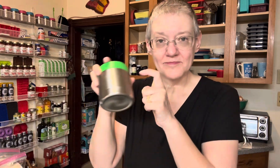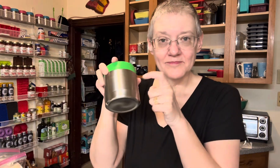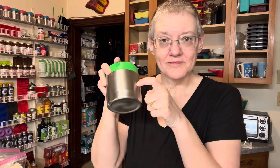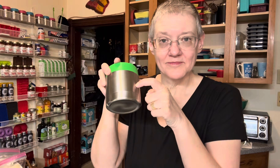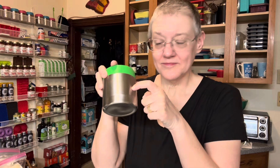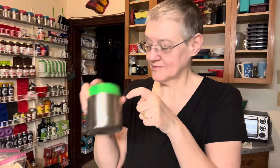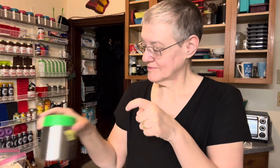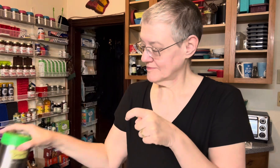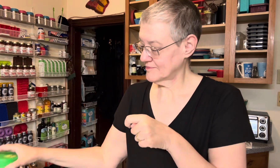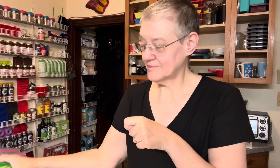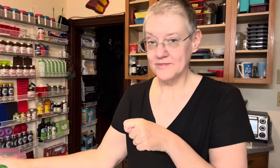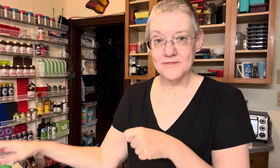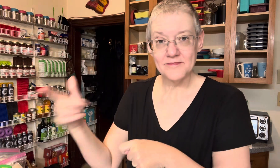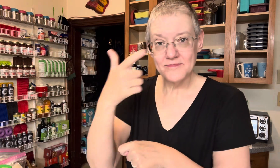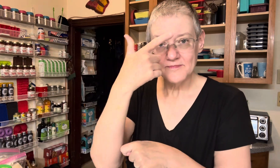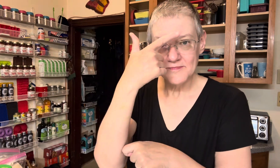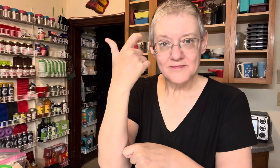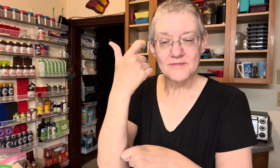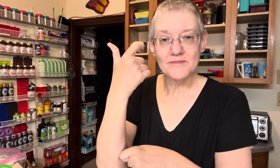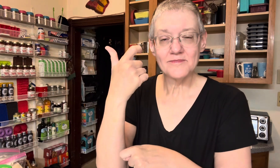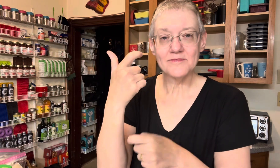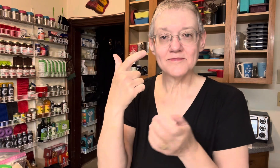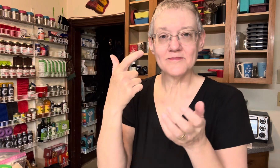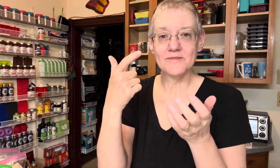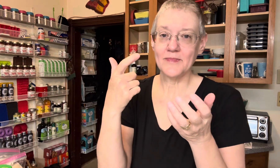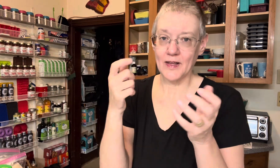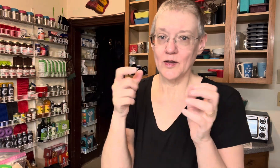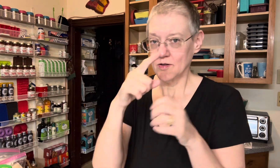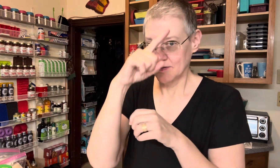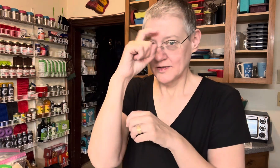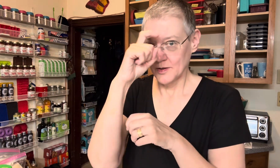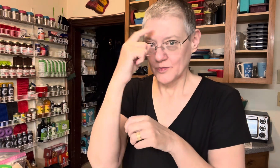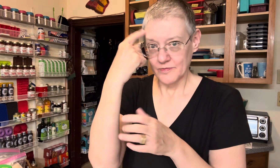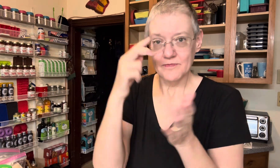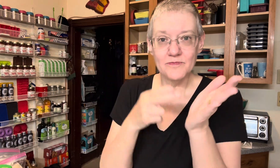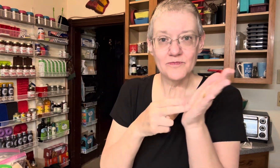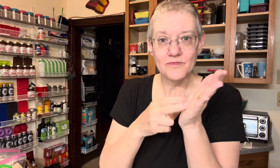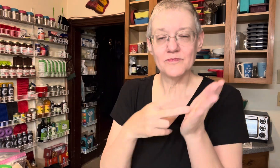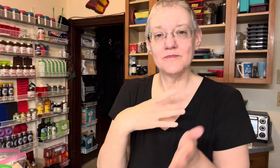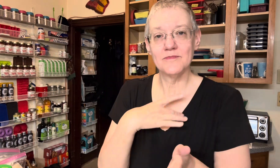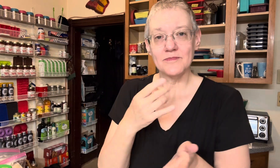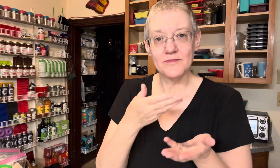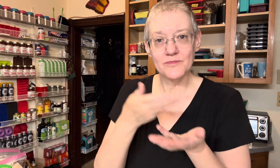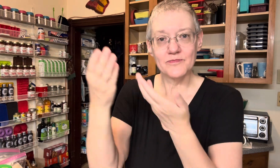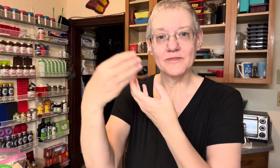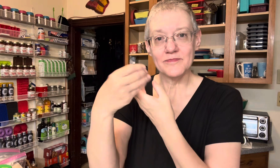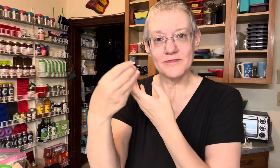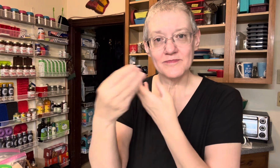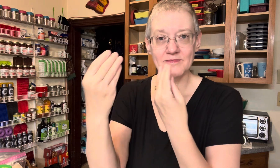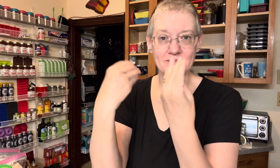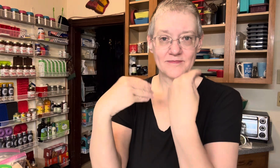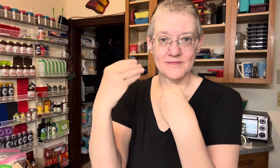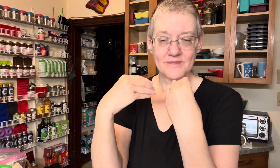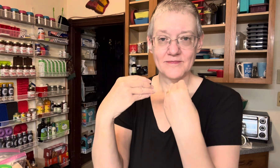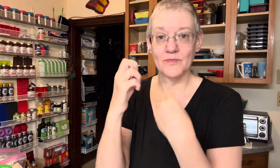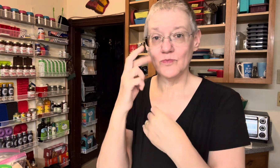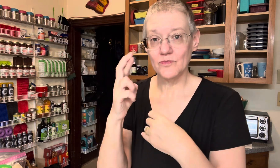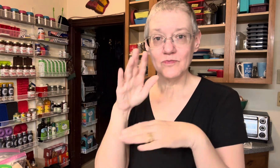carbs. And I'm using these thermoses because, especially in the summer, I like to bring it out into the garden. And I can also just bring